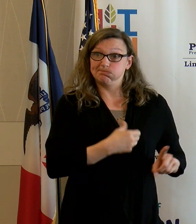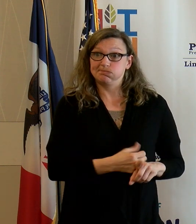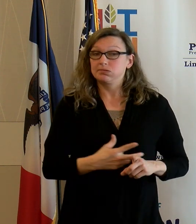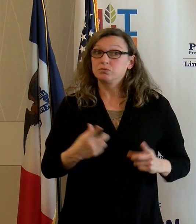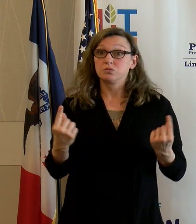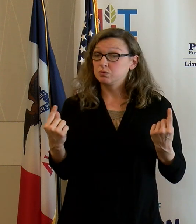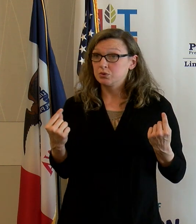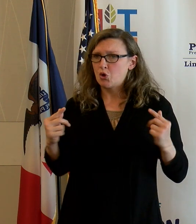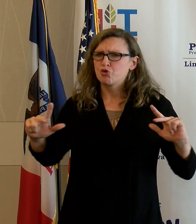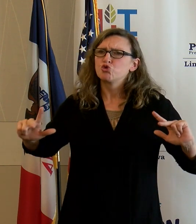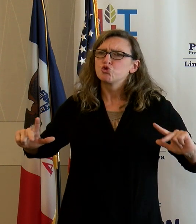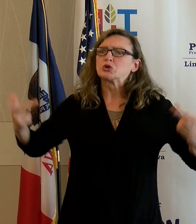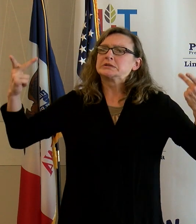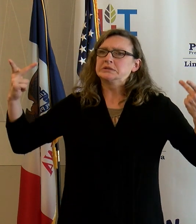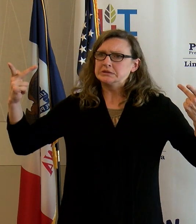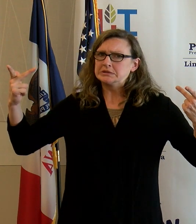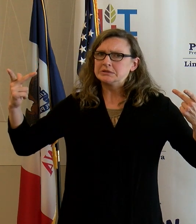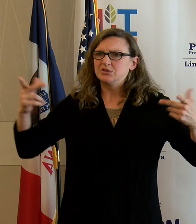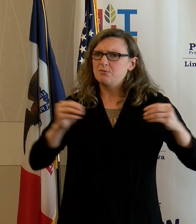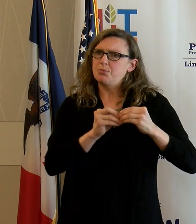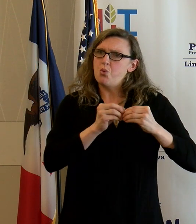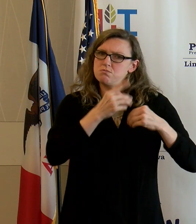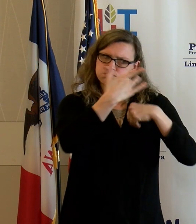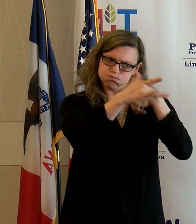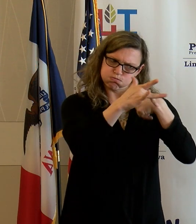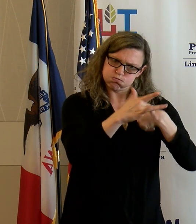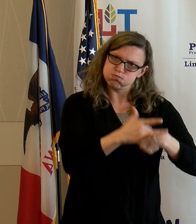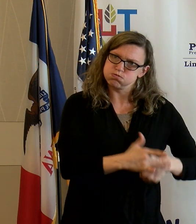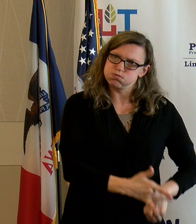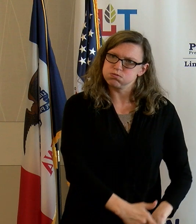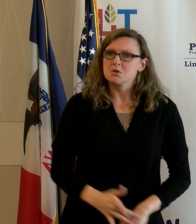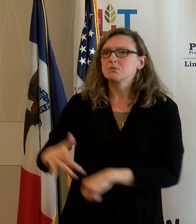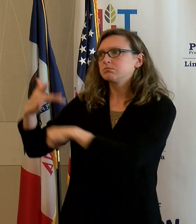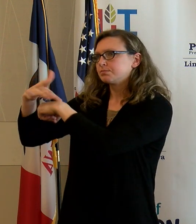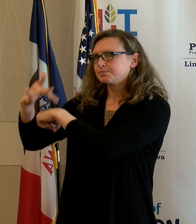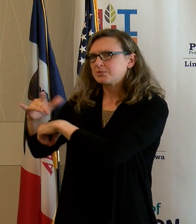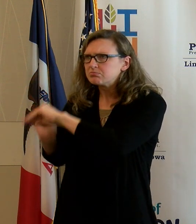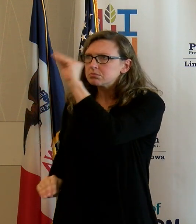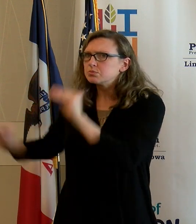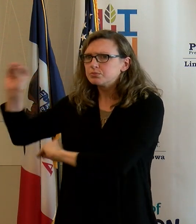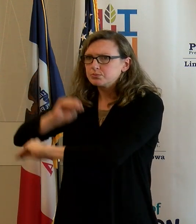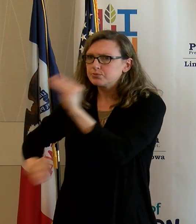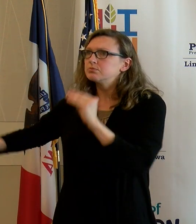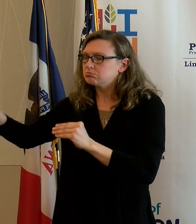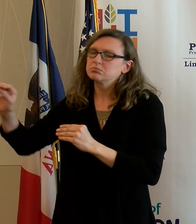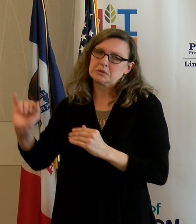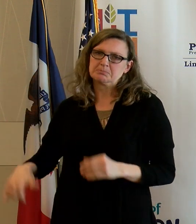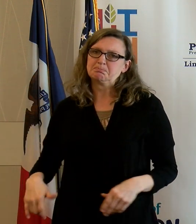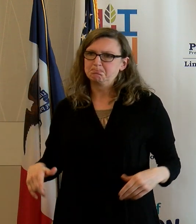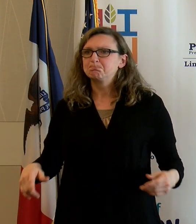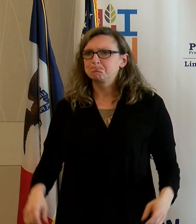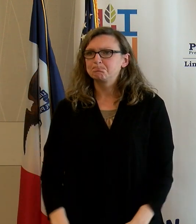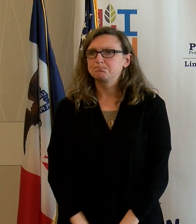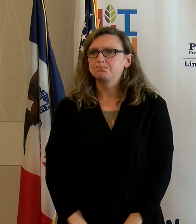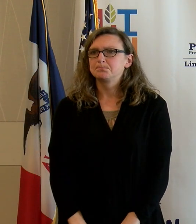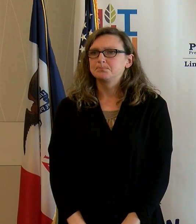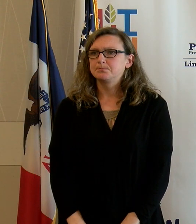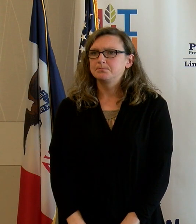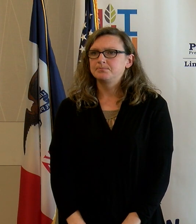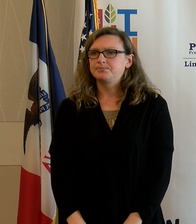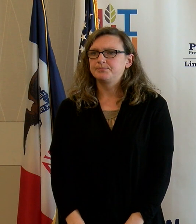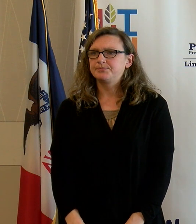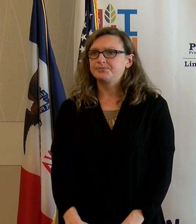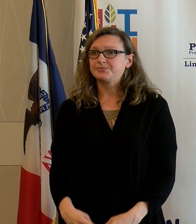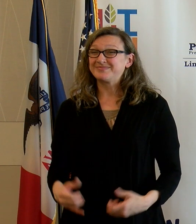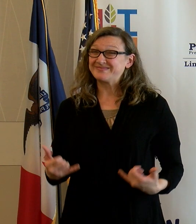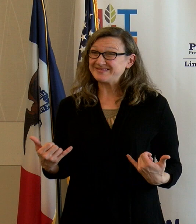care beds and ventilator capacity. And so at this point, what I would say is we are very early, and the